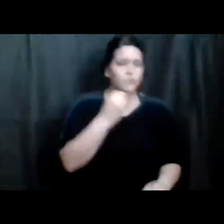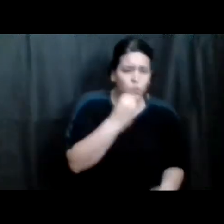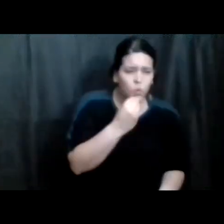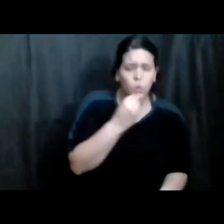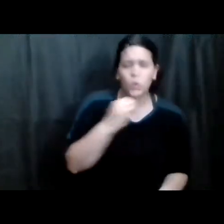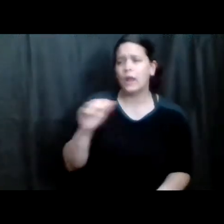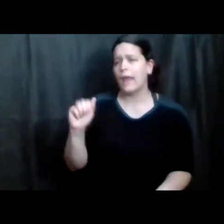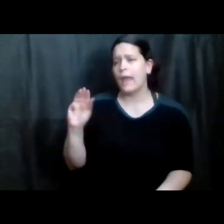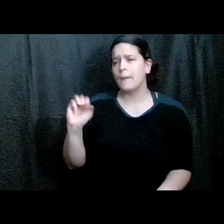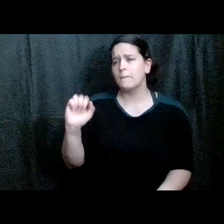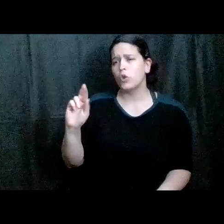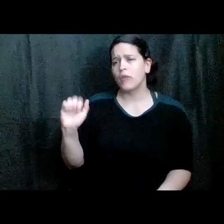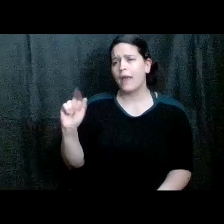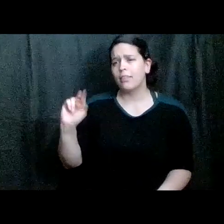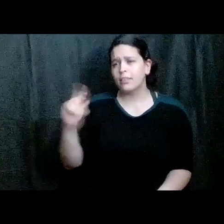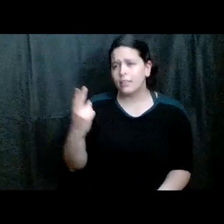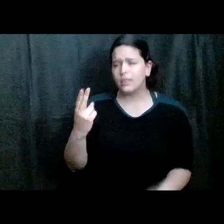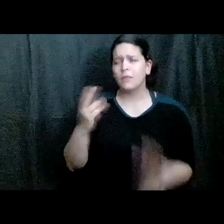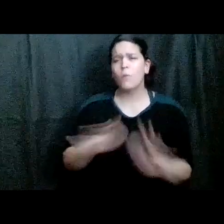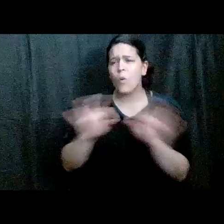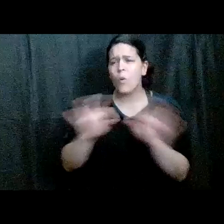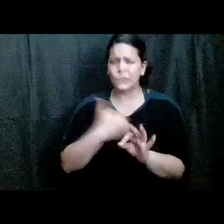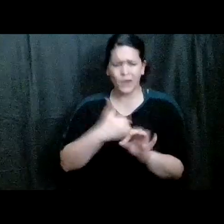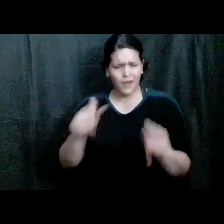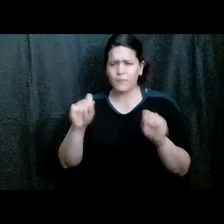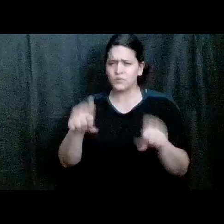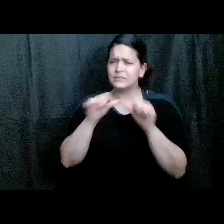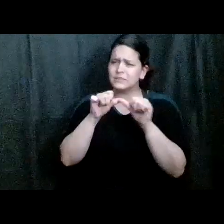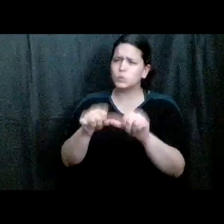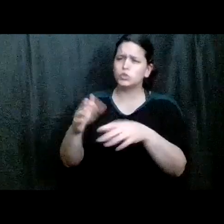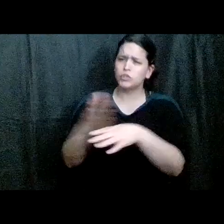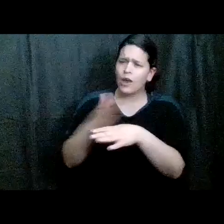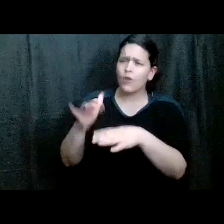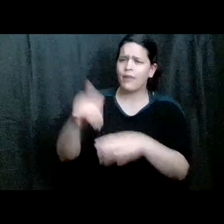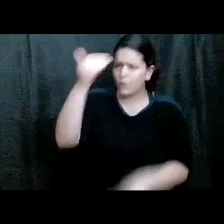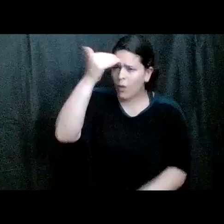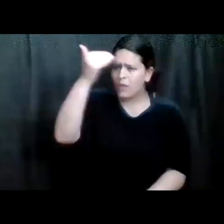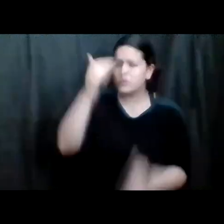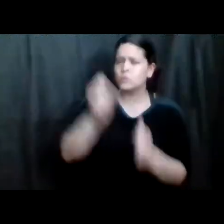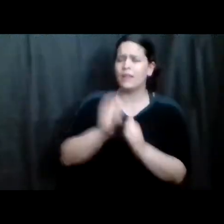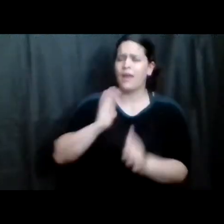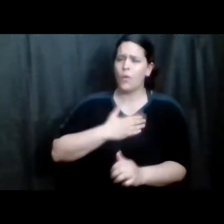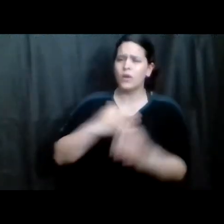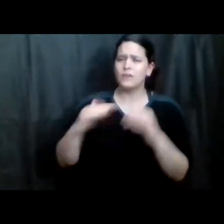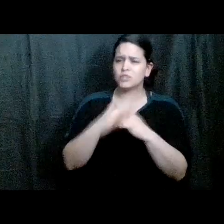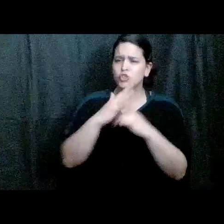it's very important that we are able to continue to share this knowledge with our indigenous relatives from the